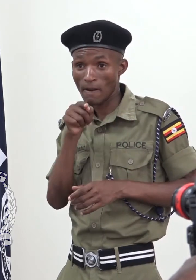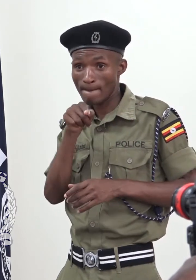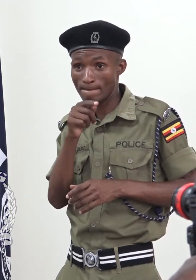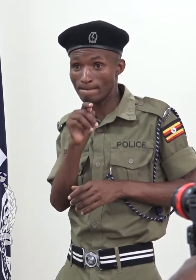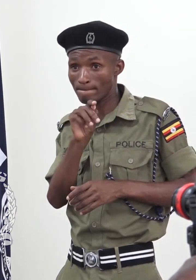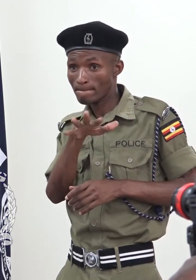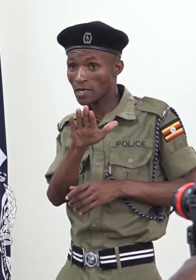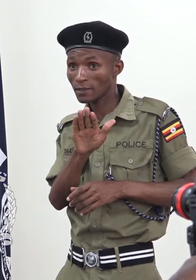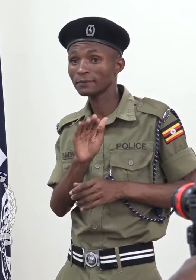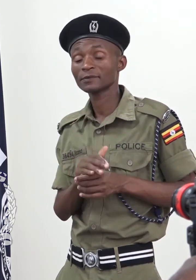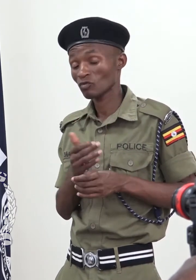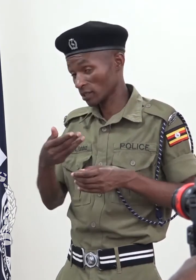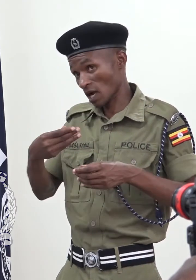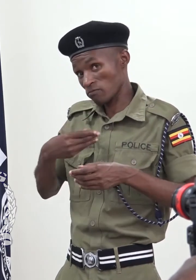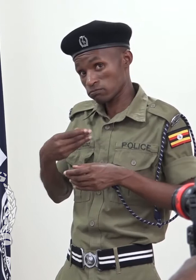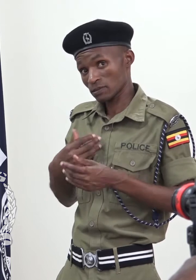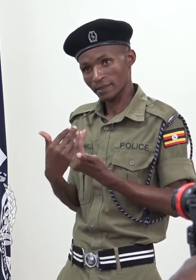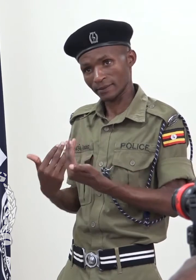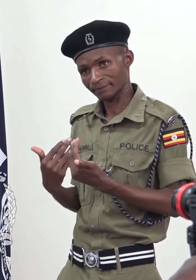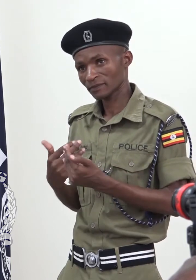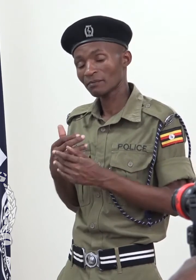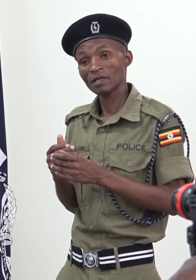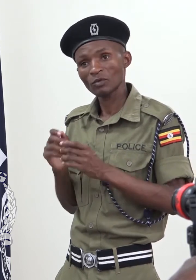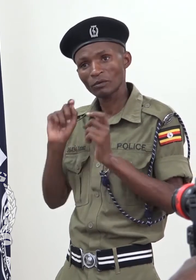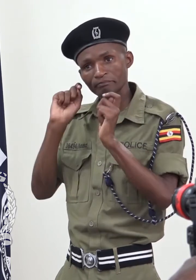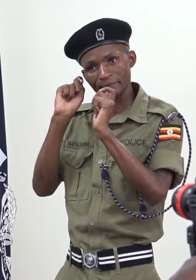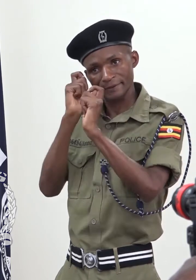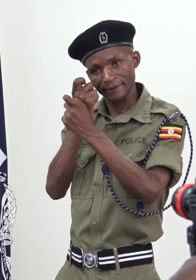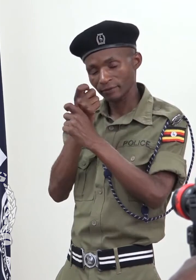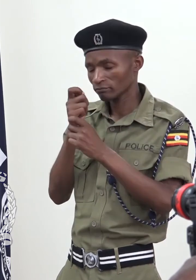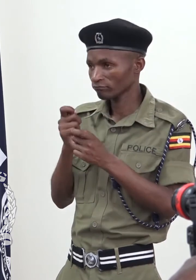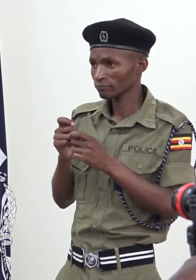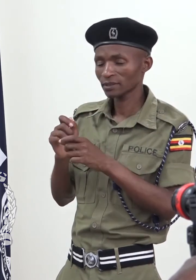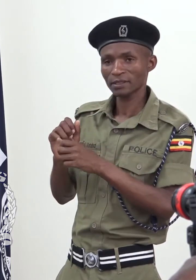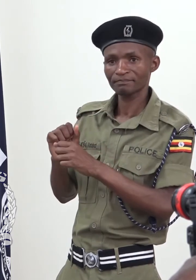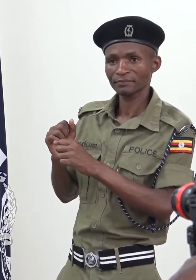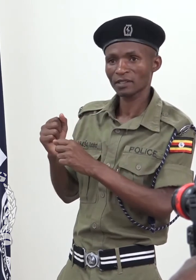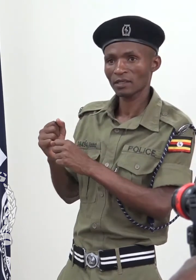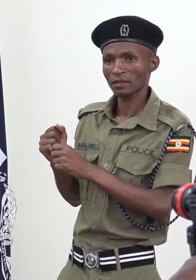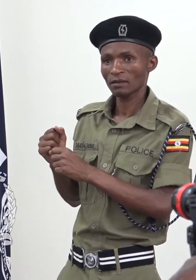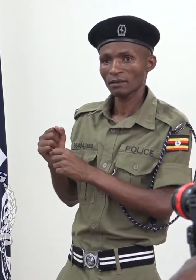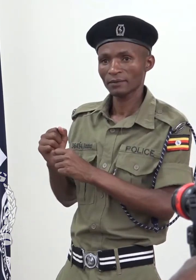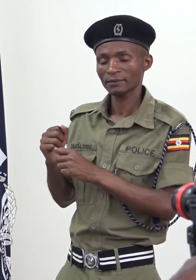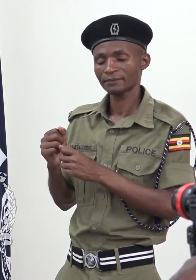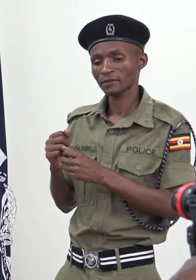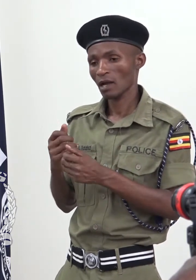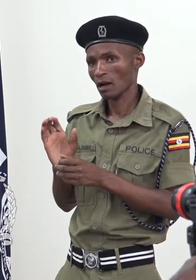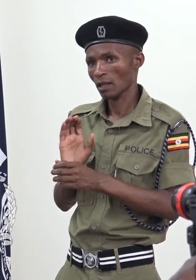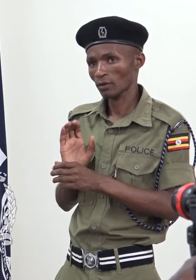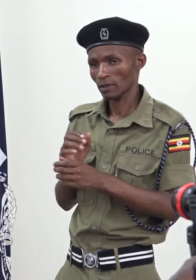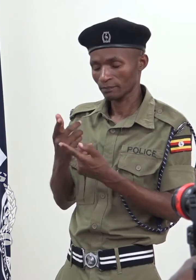here, disguising as clients, and directed him to Gaba, where a Lovely Guest House is.